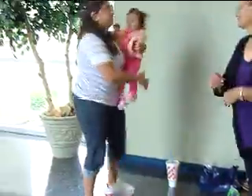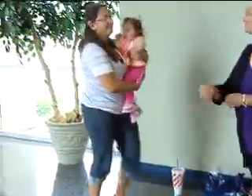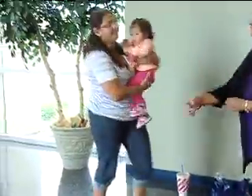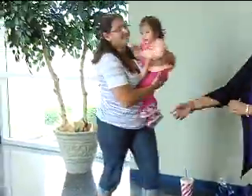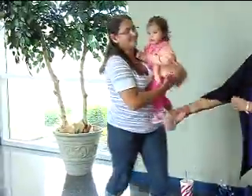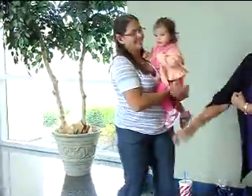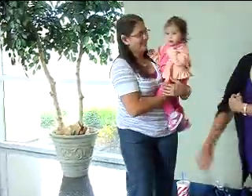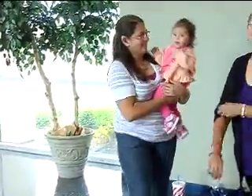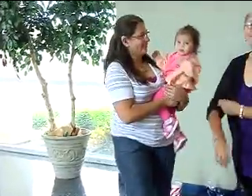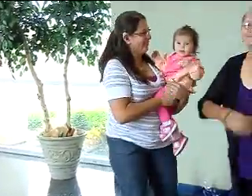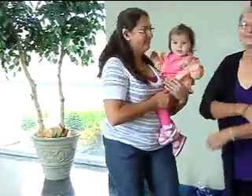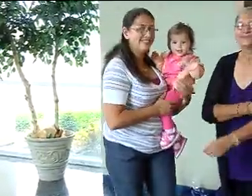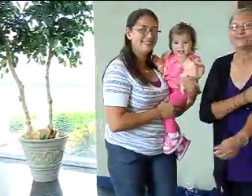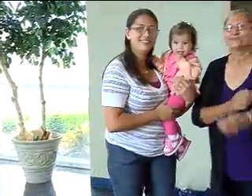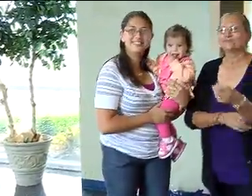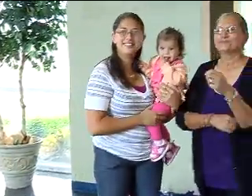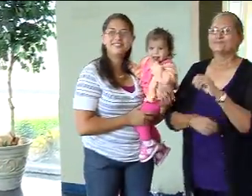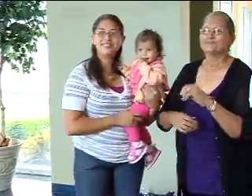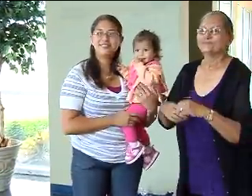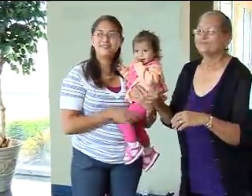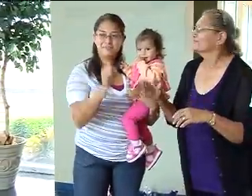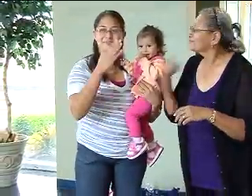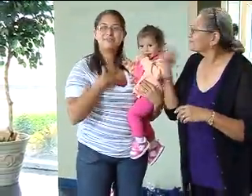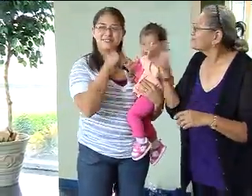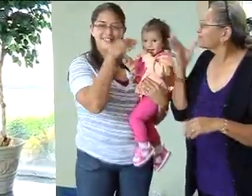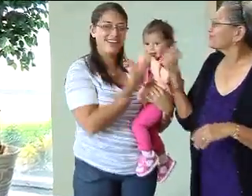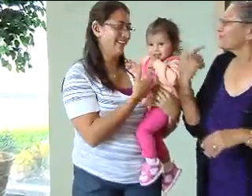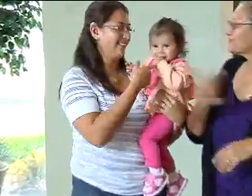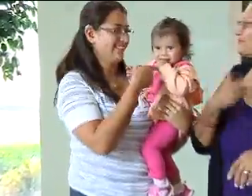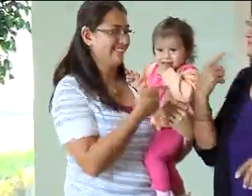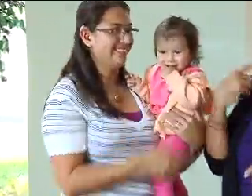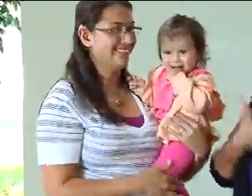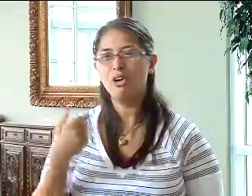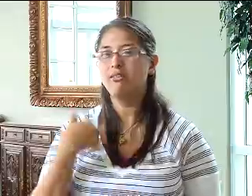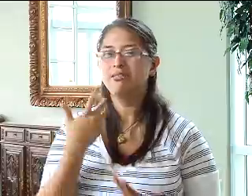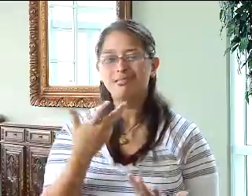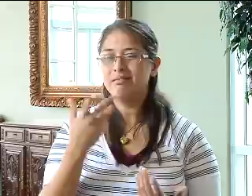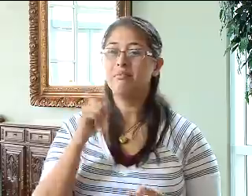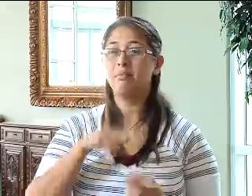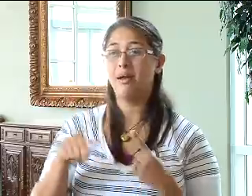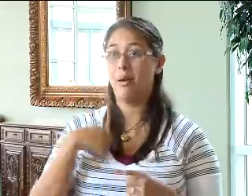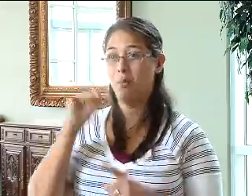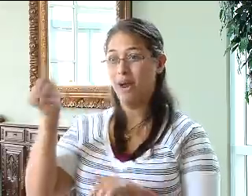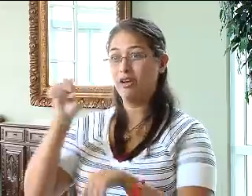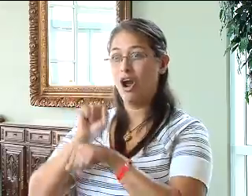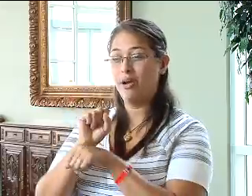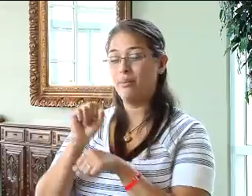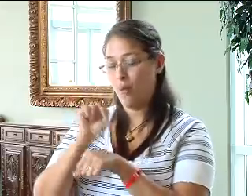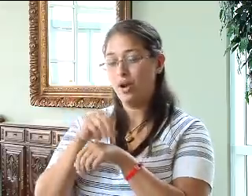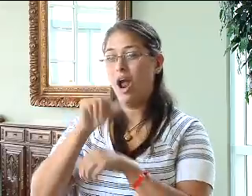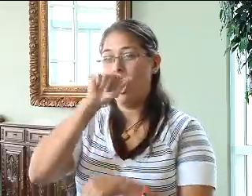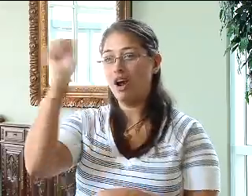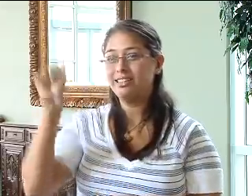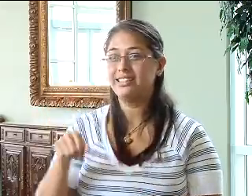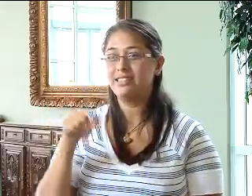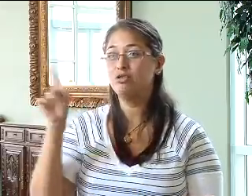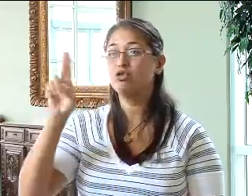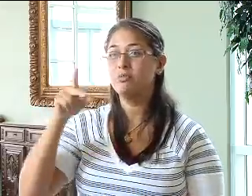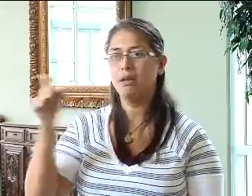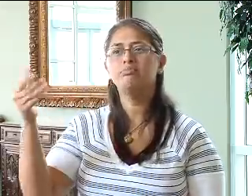Now that she's older, Ana says those challenges have only gotten worse. They don't want to hire a person that's deaf.